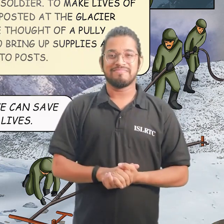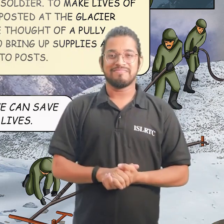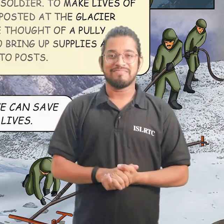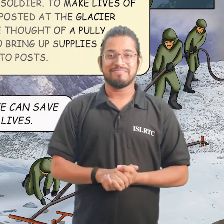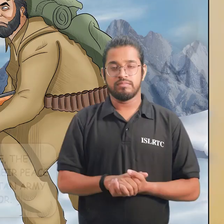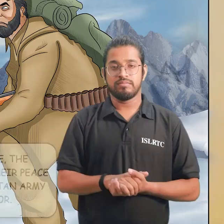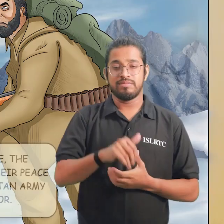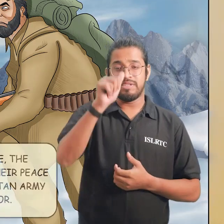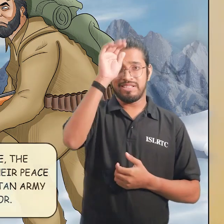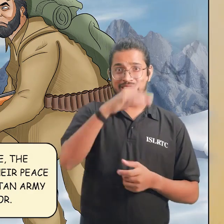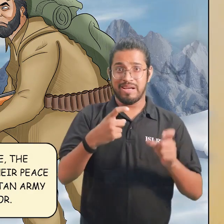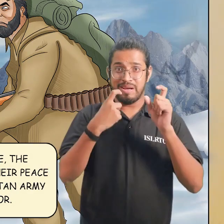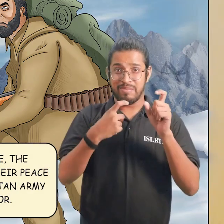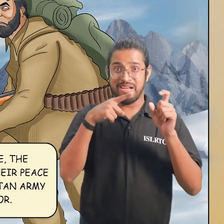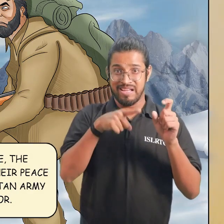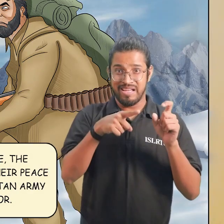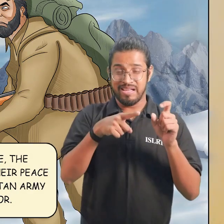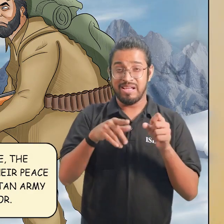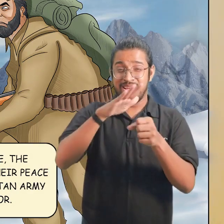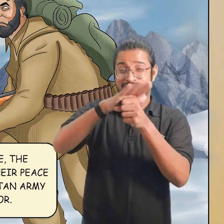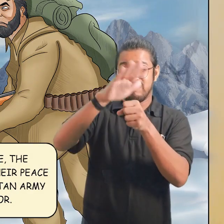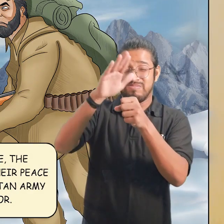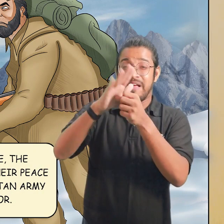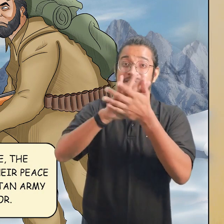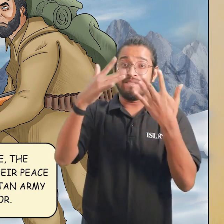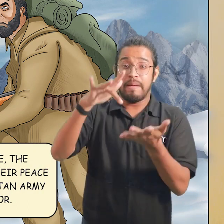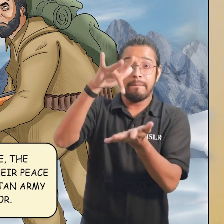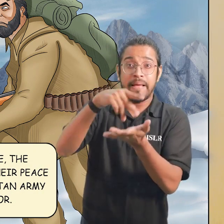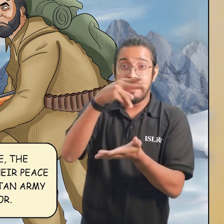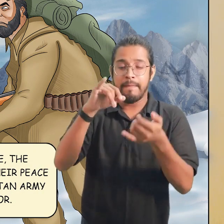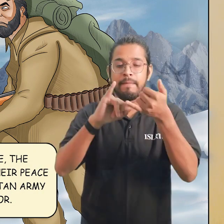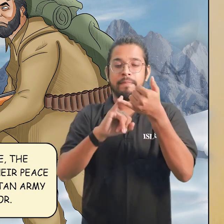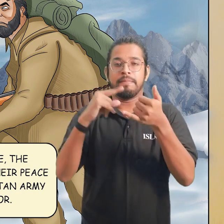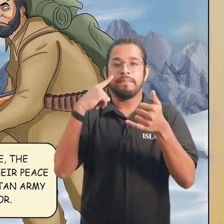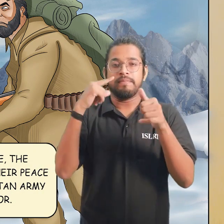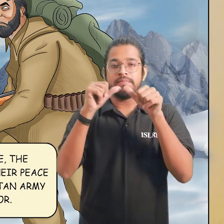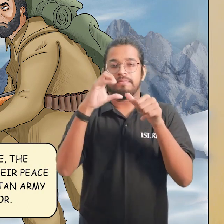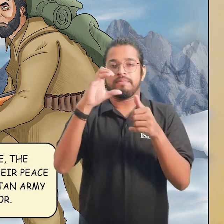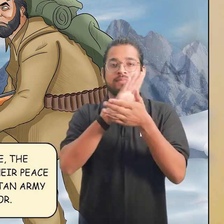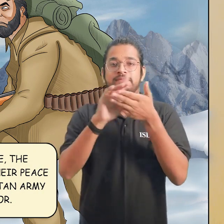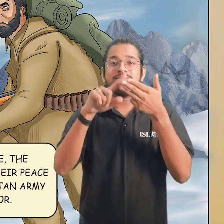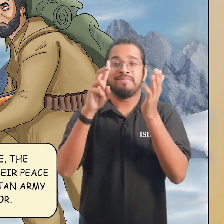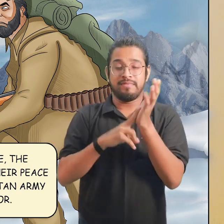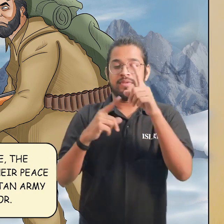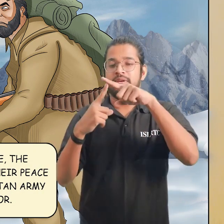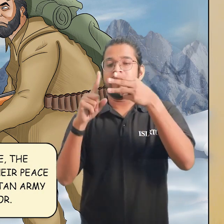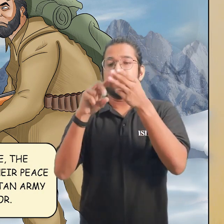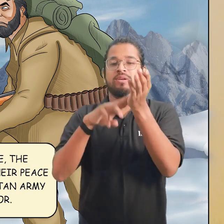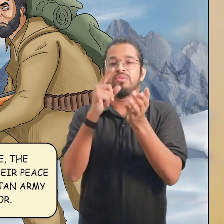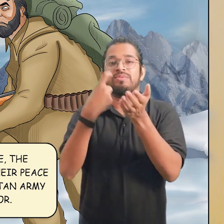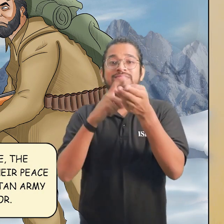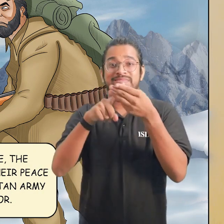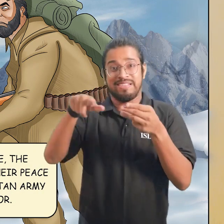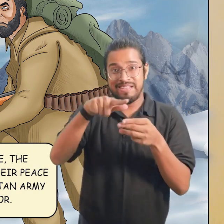idea. After completing their Siachen tenure, the battalion was looking forward to their